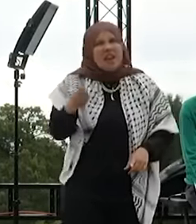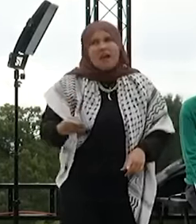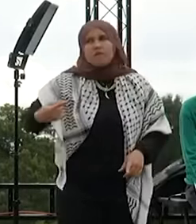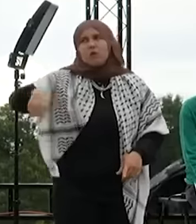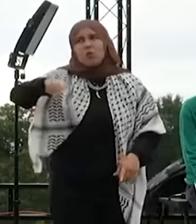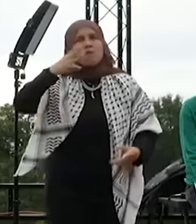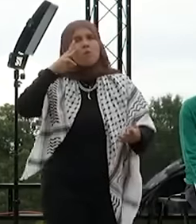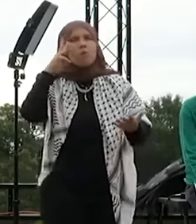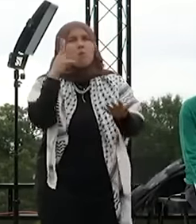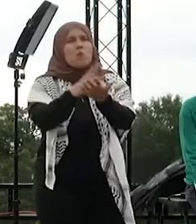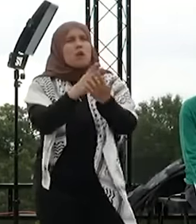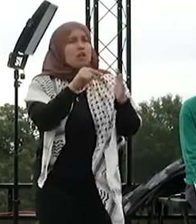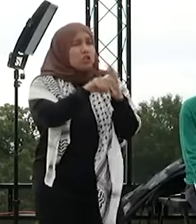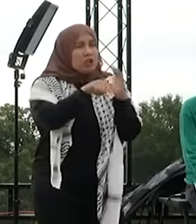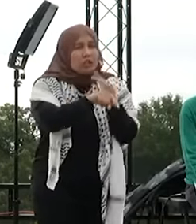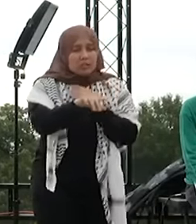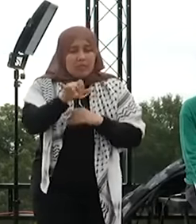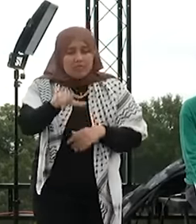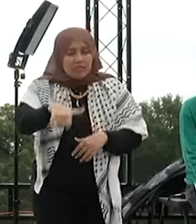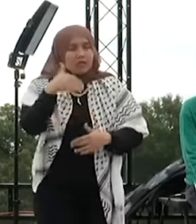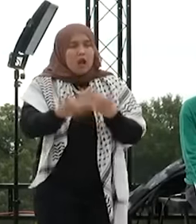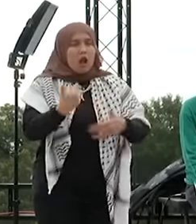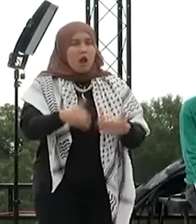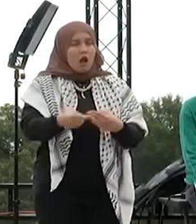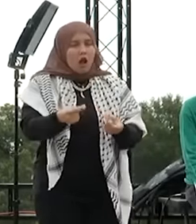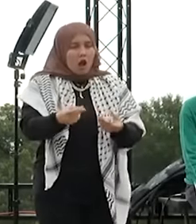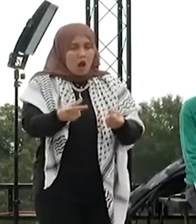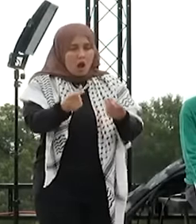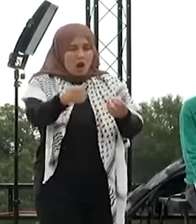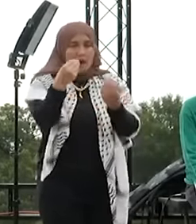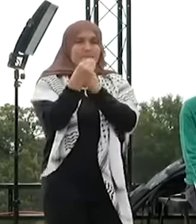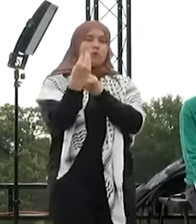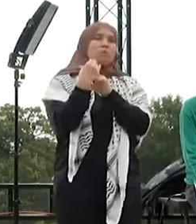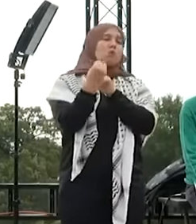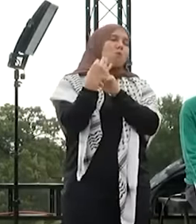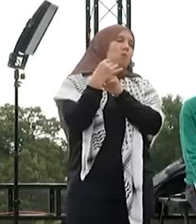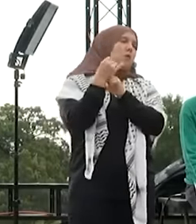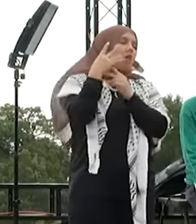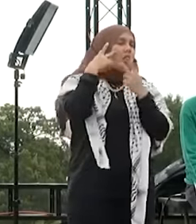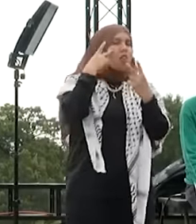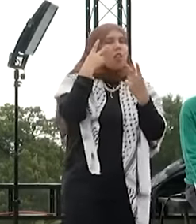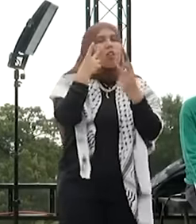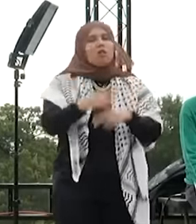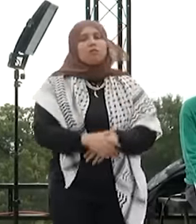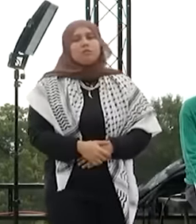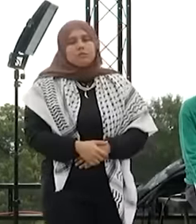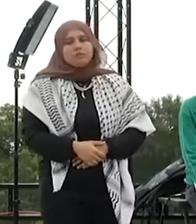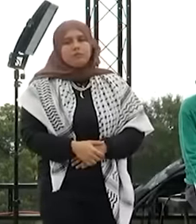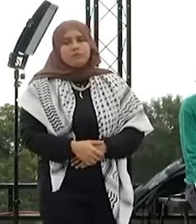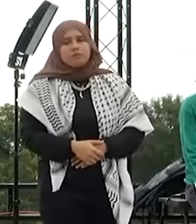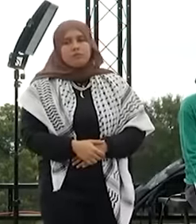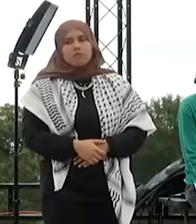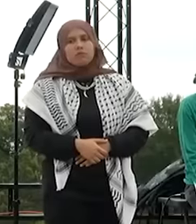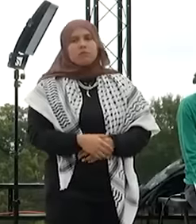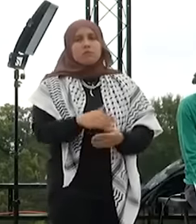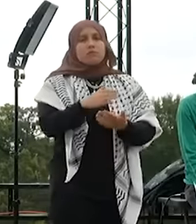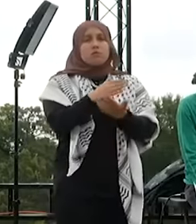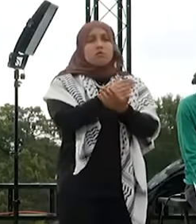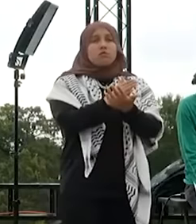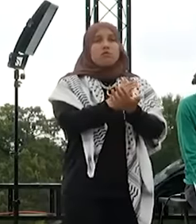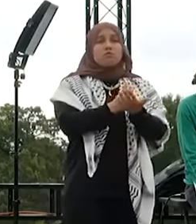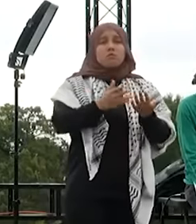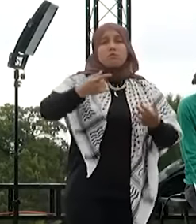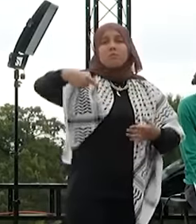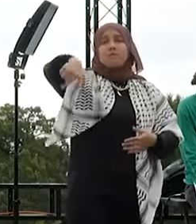a genocide at this rate that we are exposed to at this rate. That some of you have been